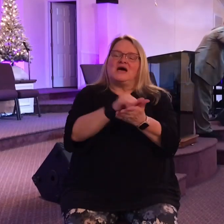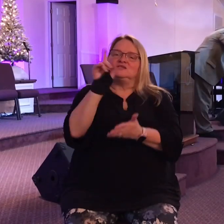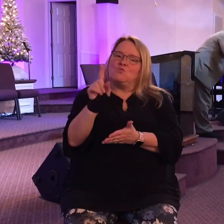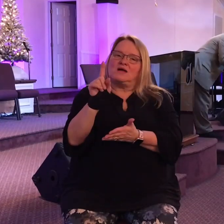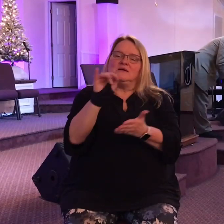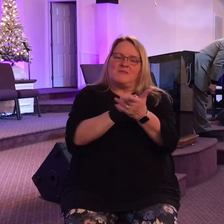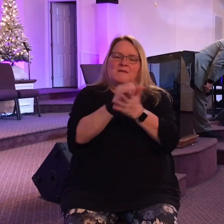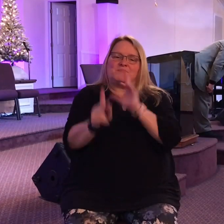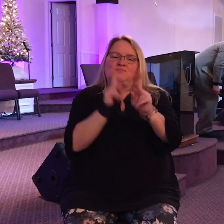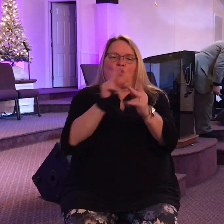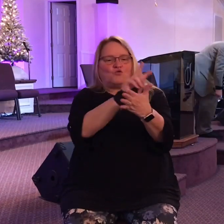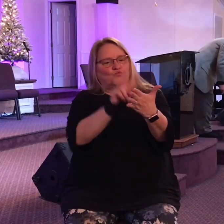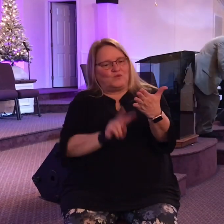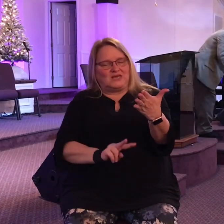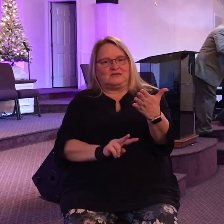are reading.